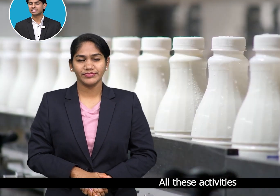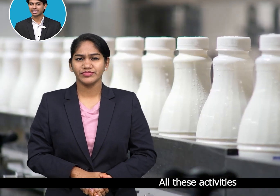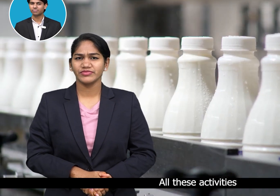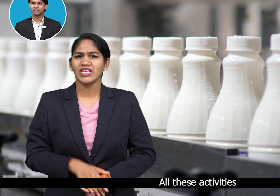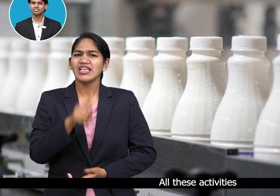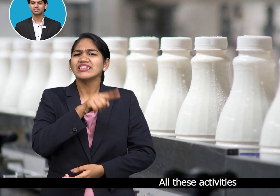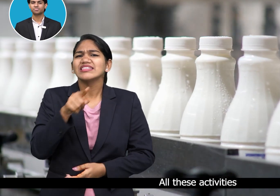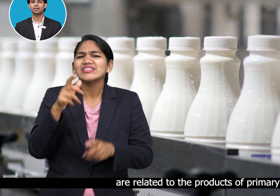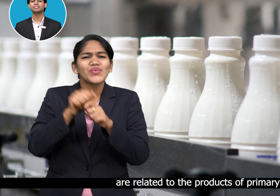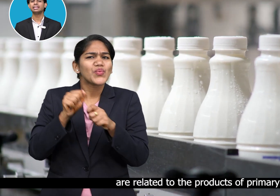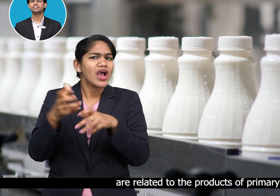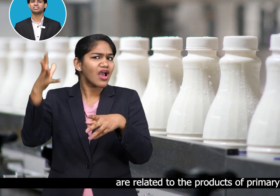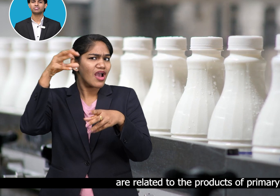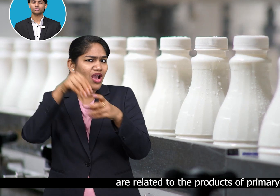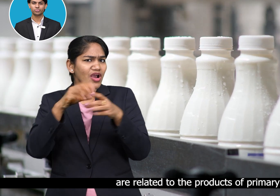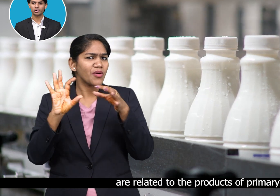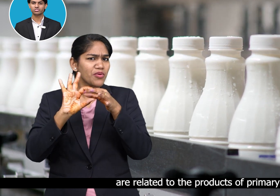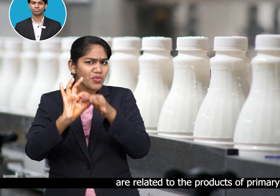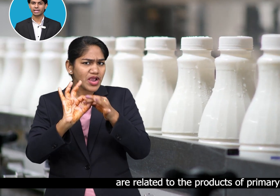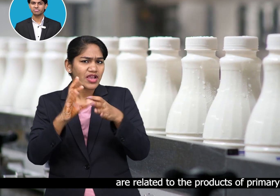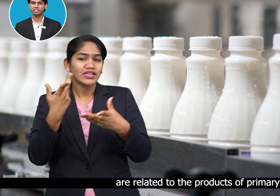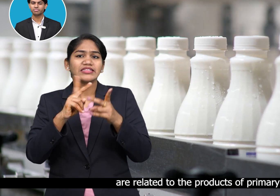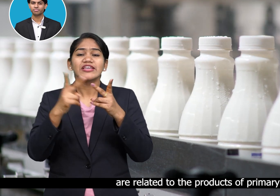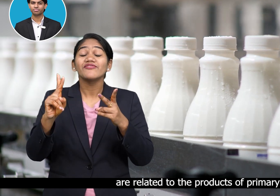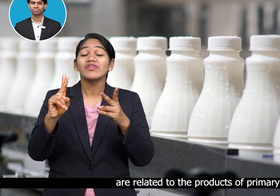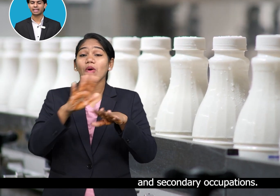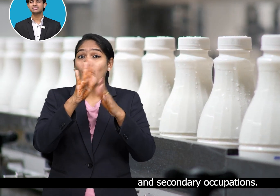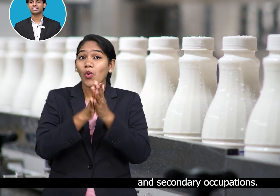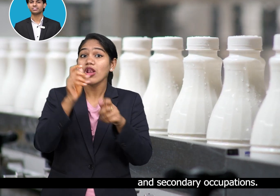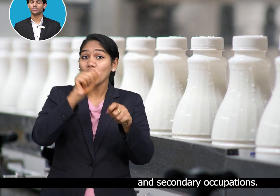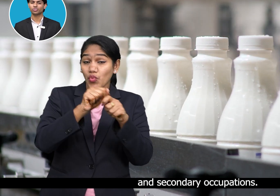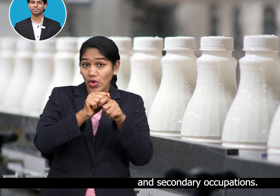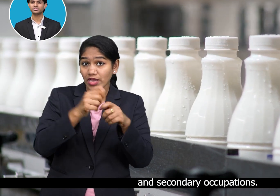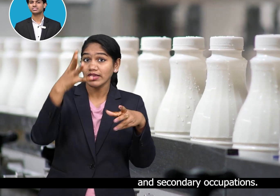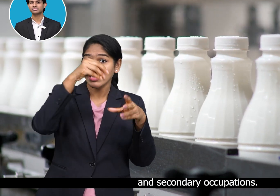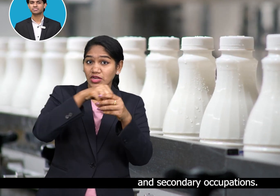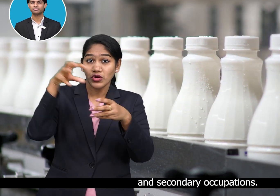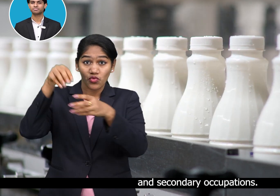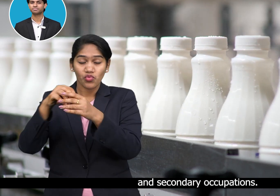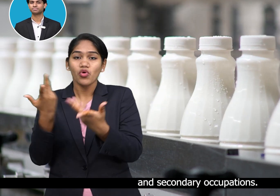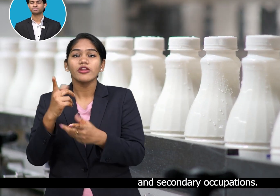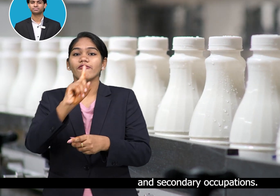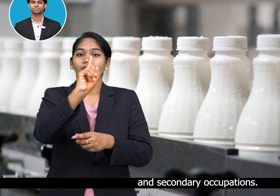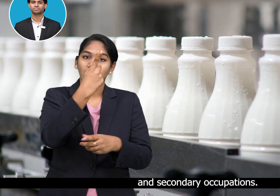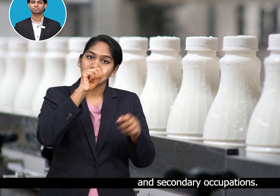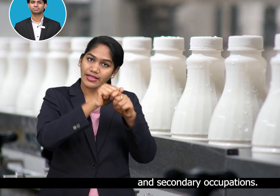All these activities are related to the products of primary and secondary occupations.